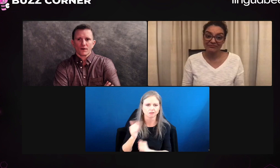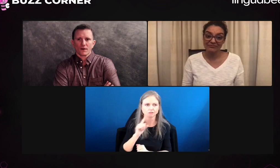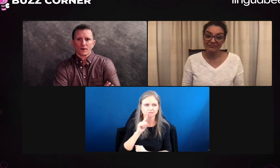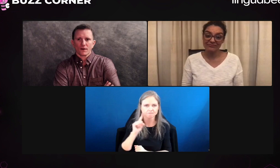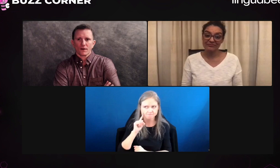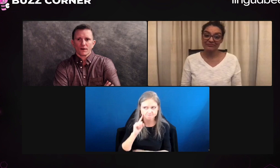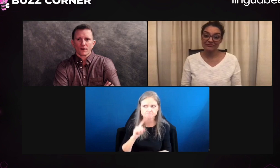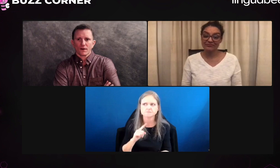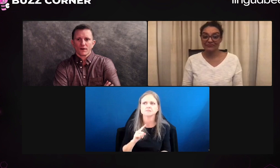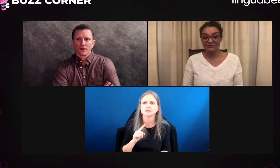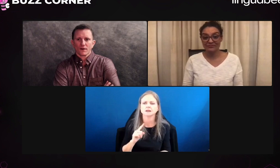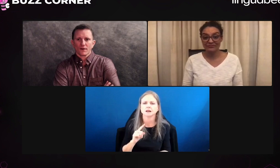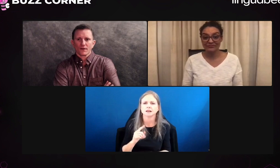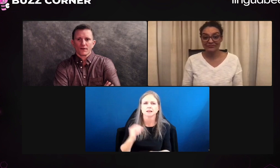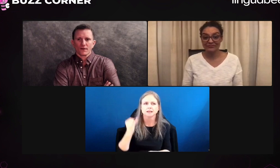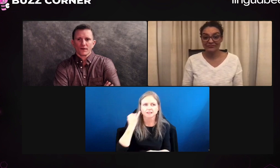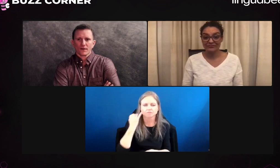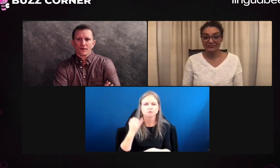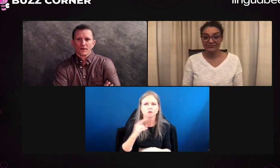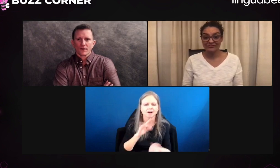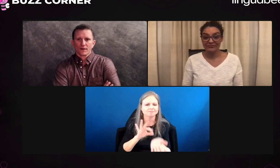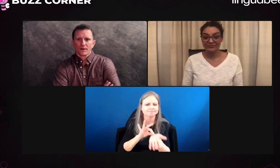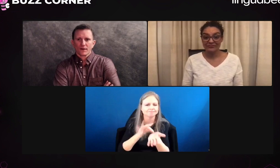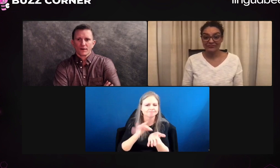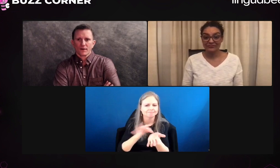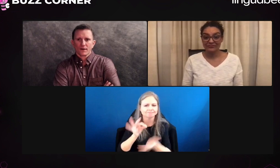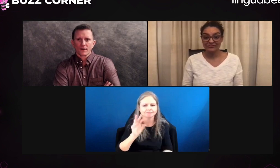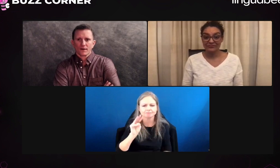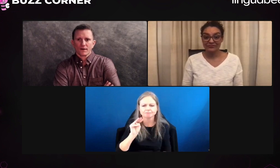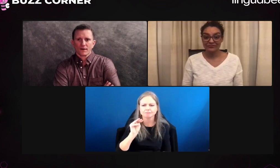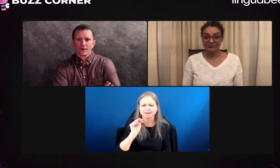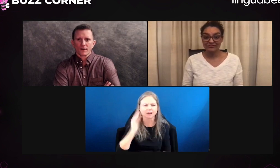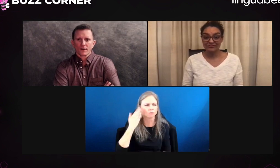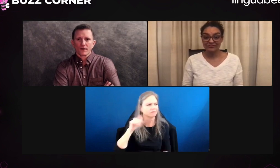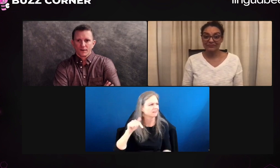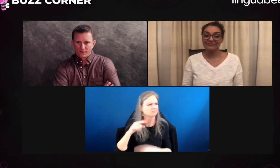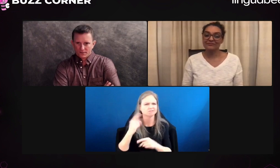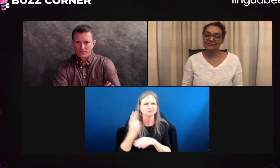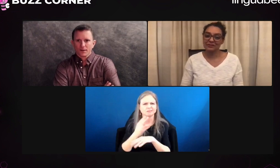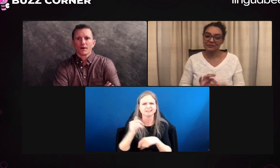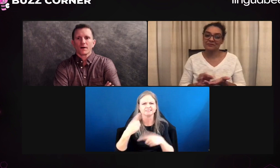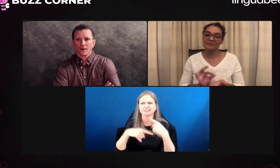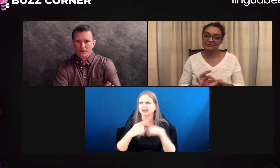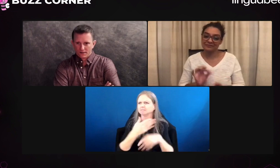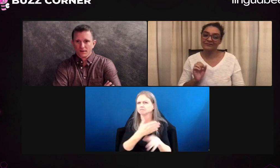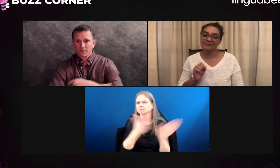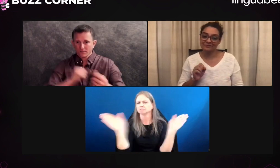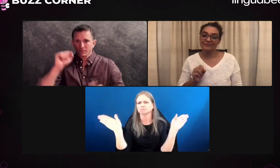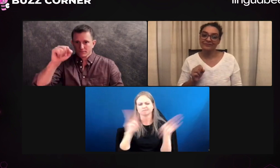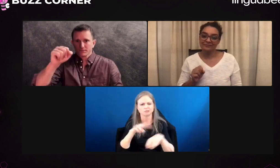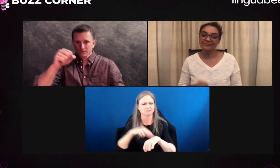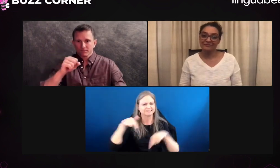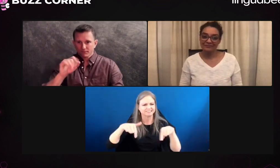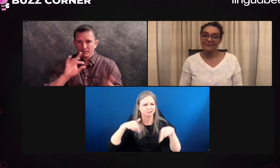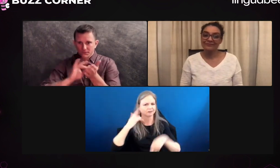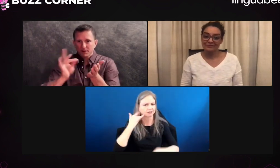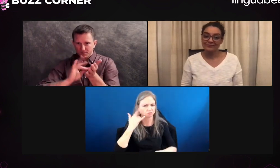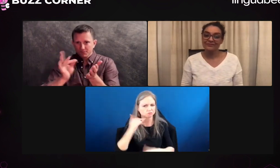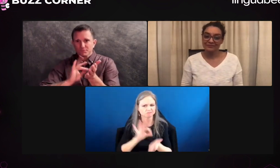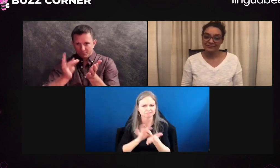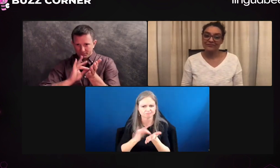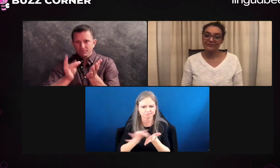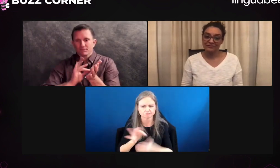And in addition to that, I was having conversations with various deaf individuals, right? If you're on Medi-Cal, I don't know if this is